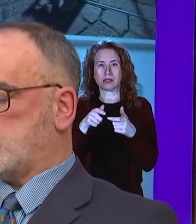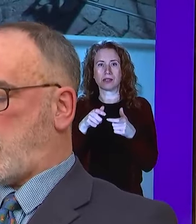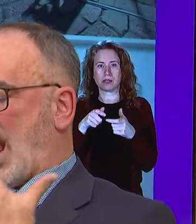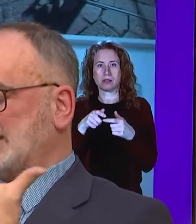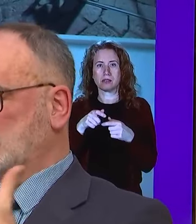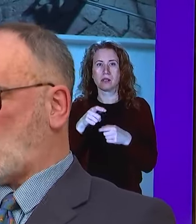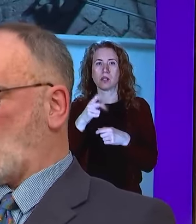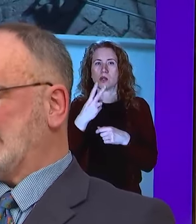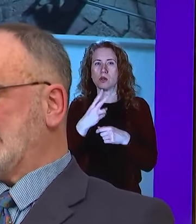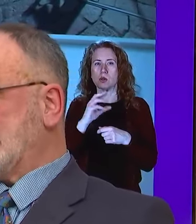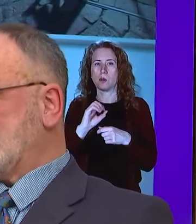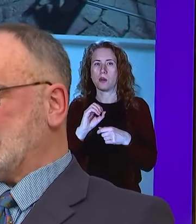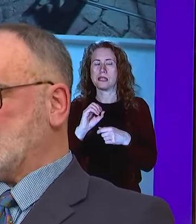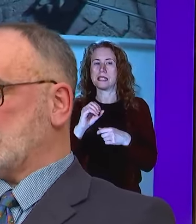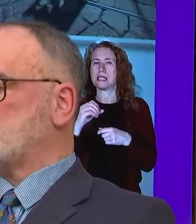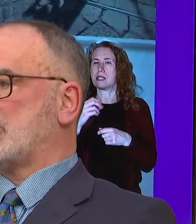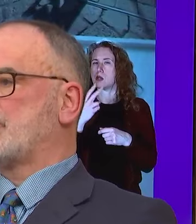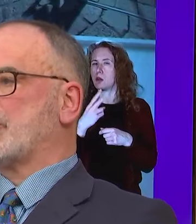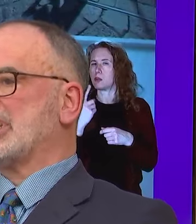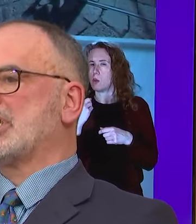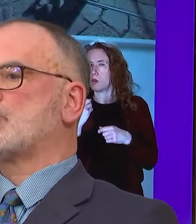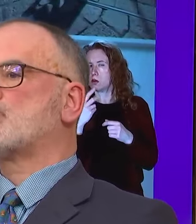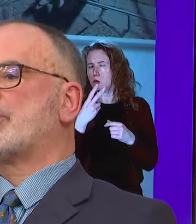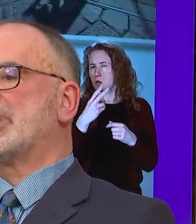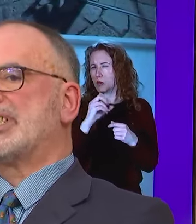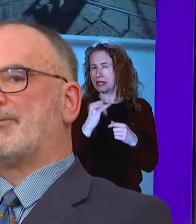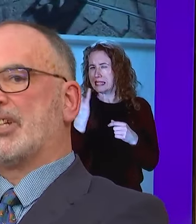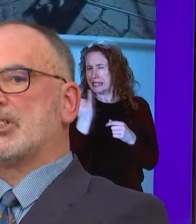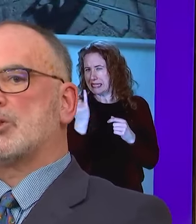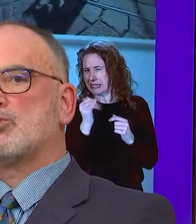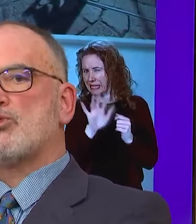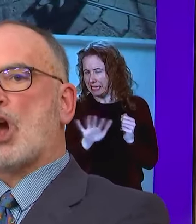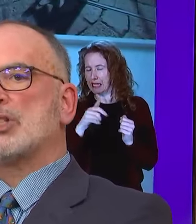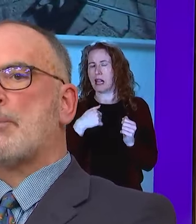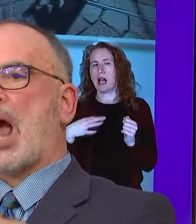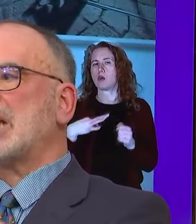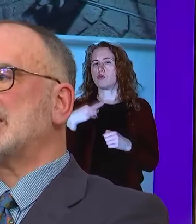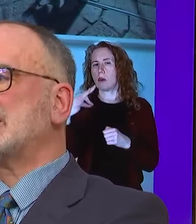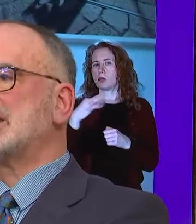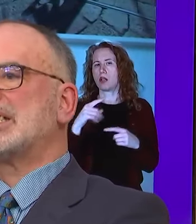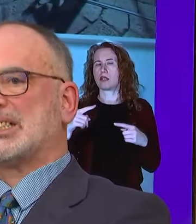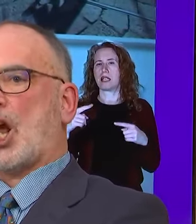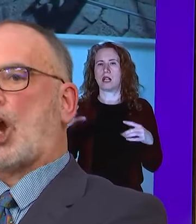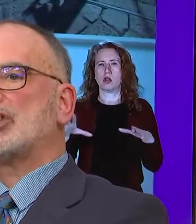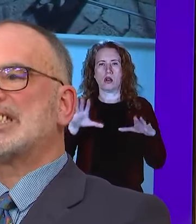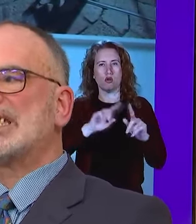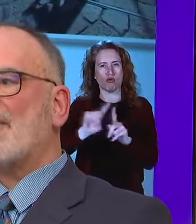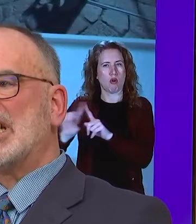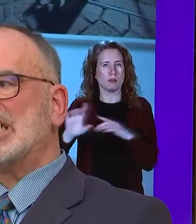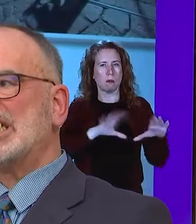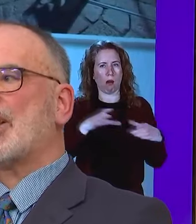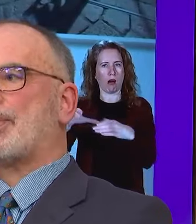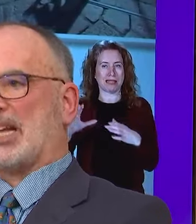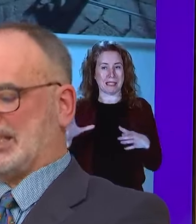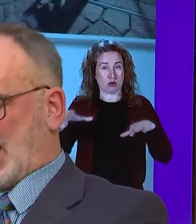So back in 2021 and back in 2016, I was the representation of the cross-party group